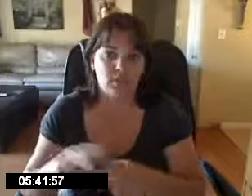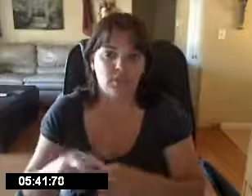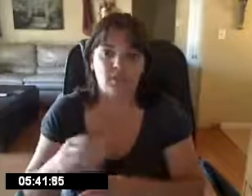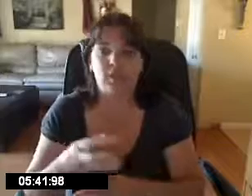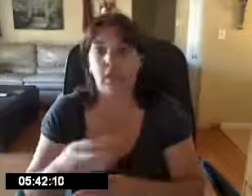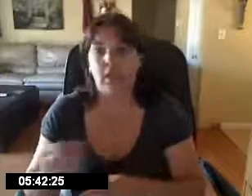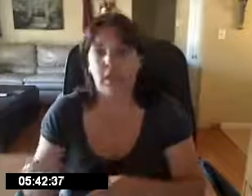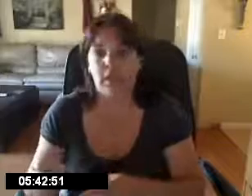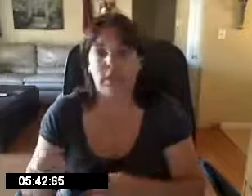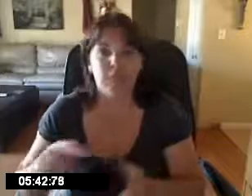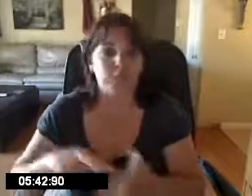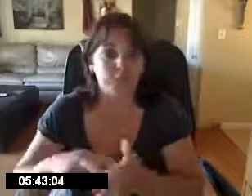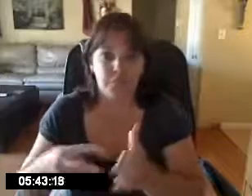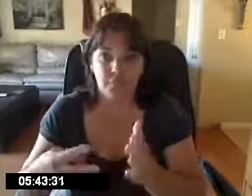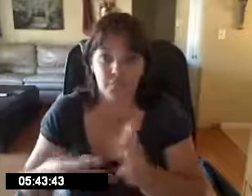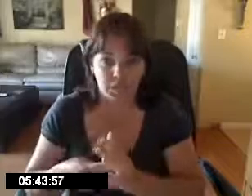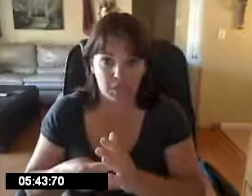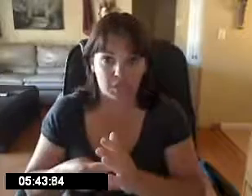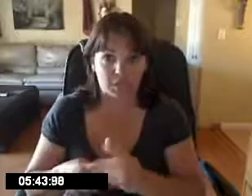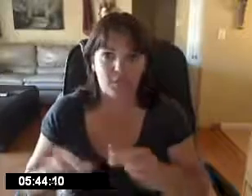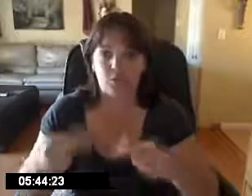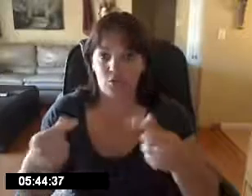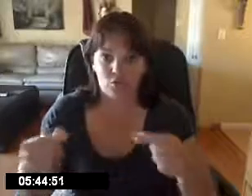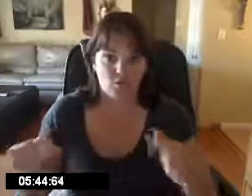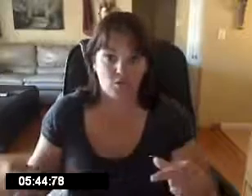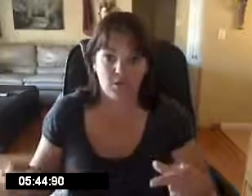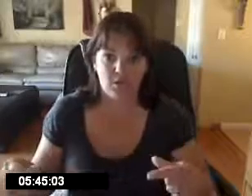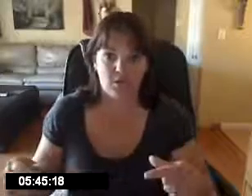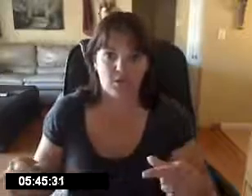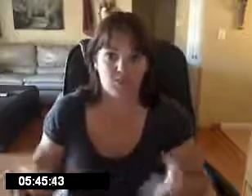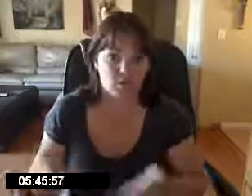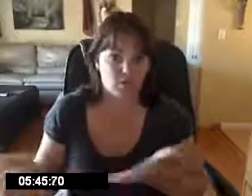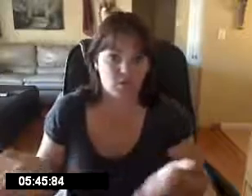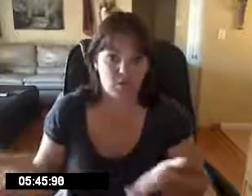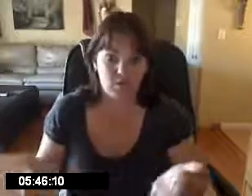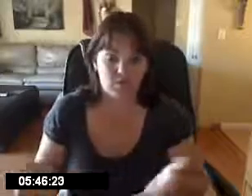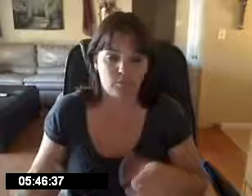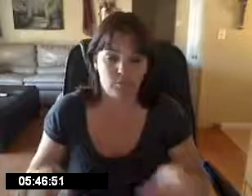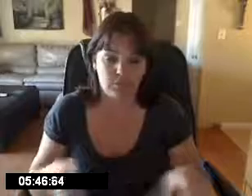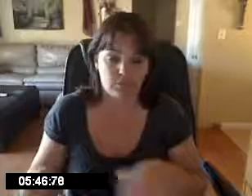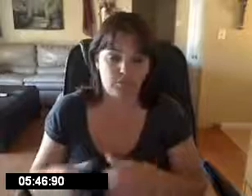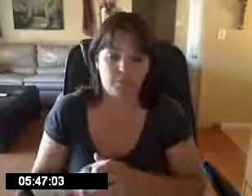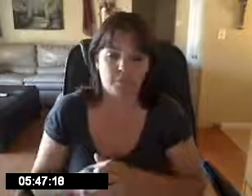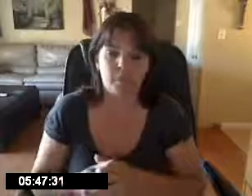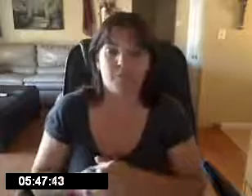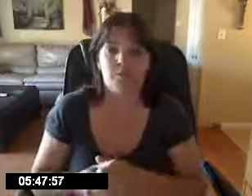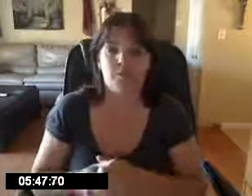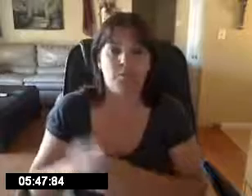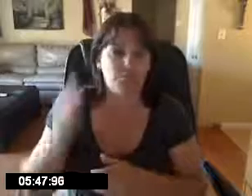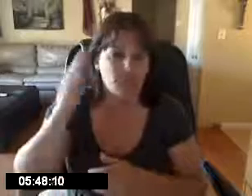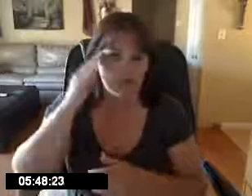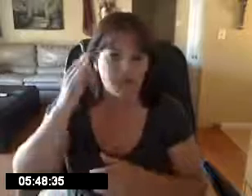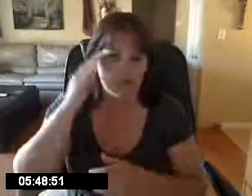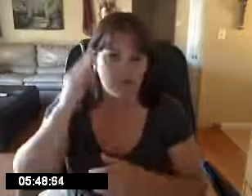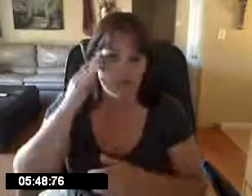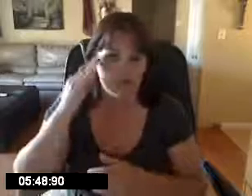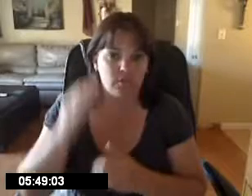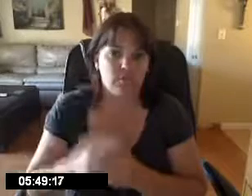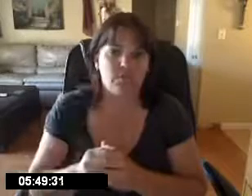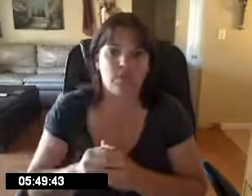and grammatical function. Again, knowledge of phonemes and morphemes. Expanding the volume